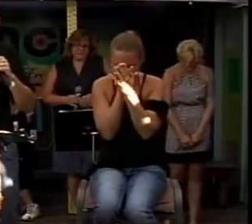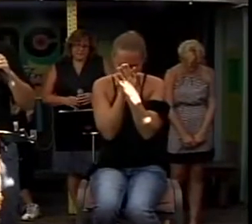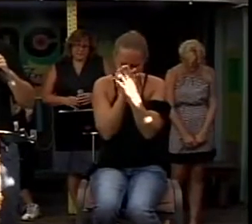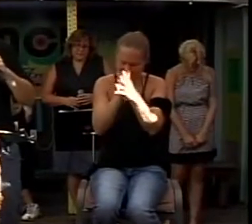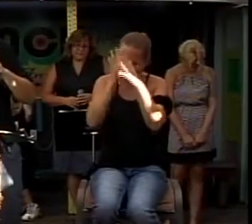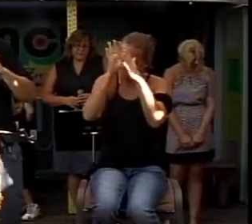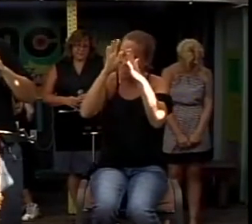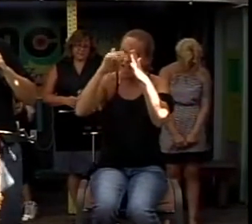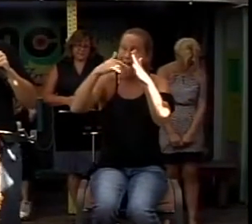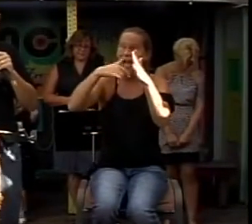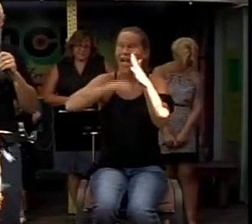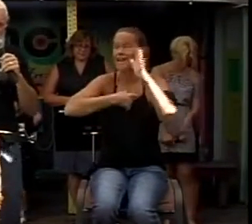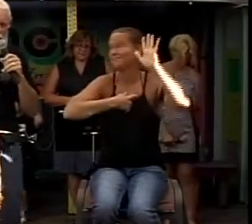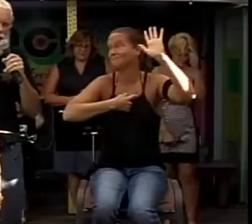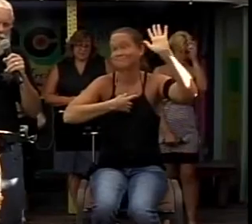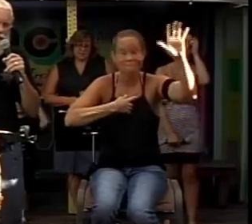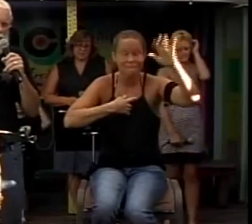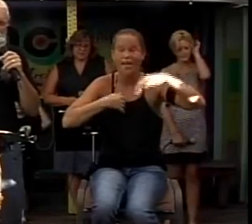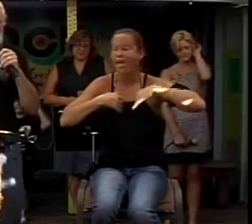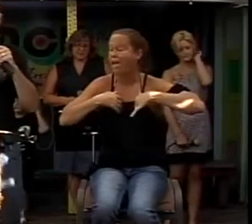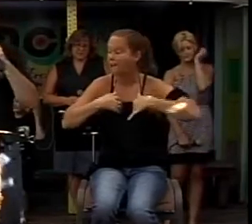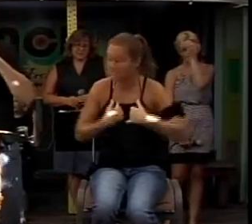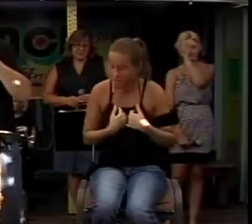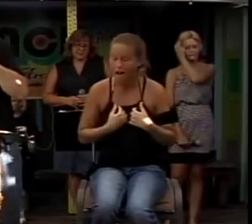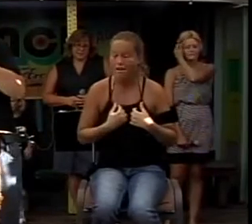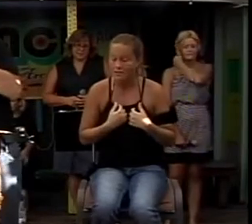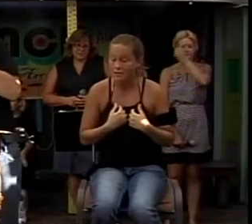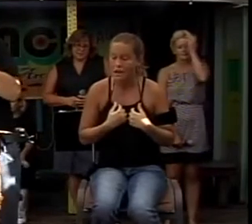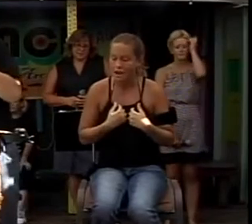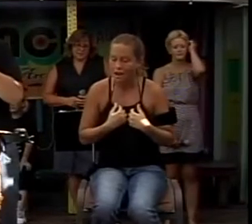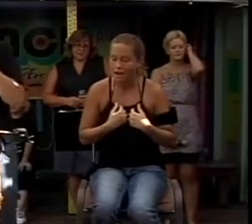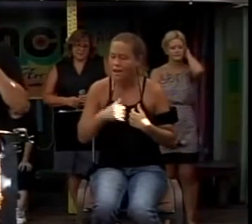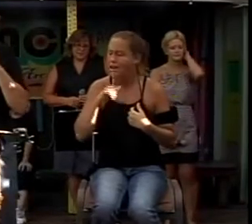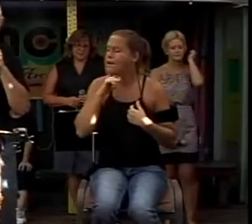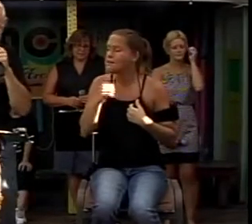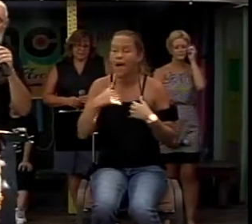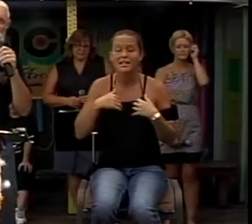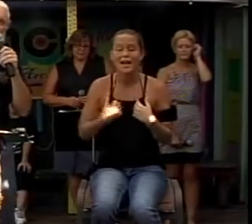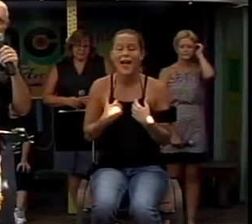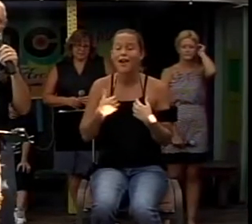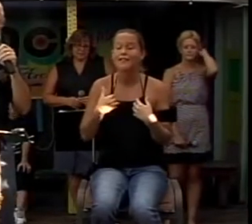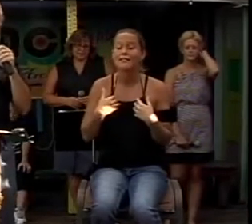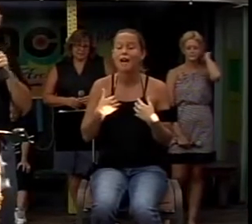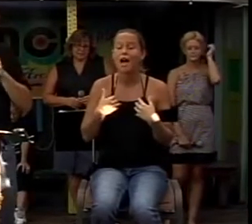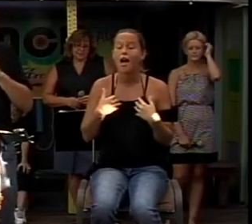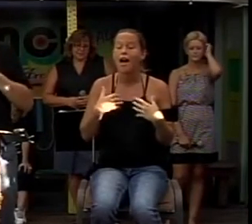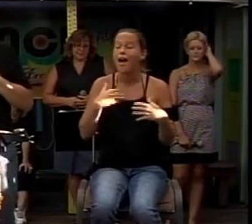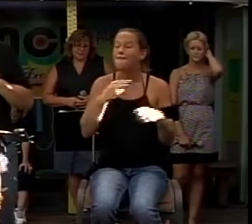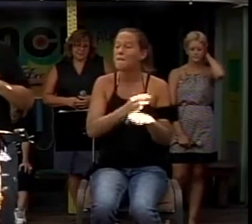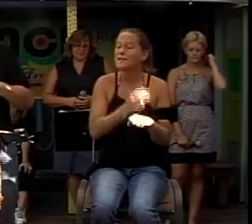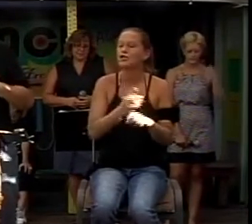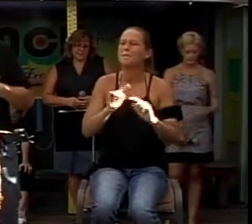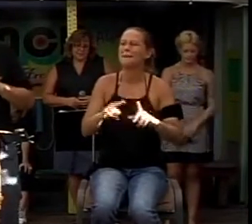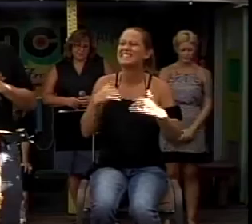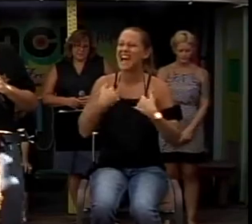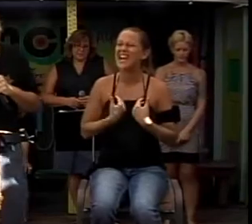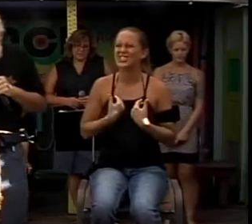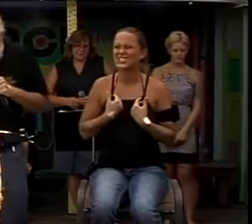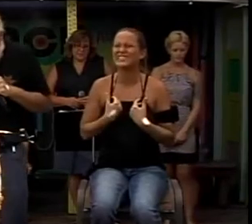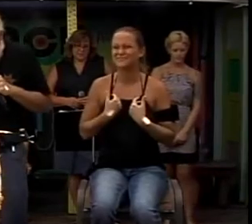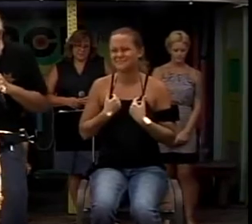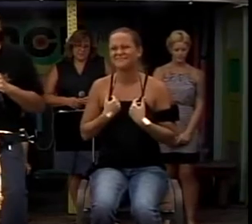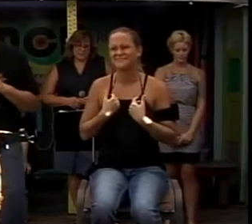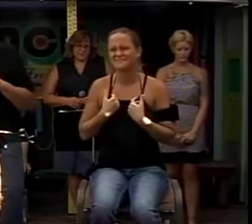I, for one, am exhausted, but I'm not tired of ministry, but I do get tired in ministry. God, I ask you for your rest right